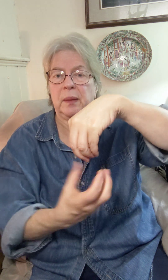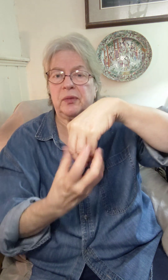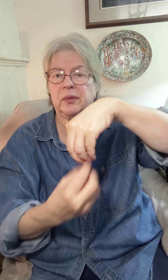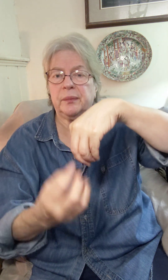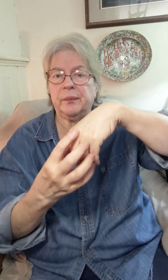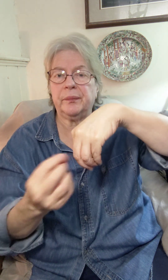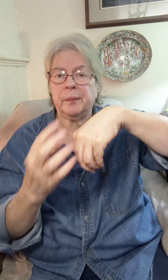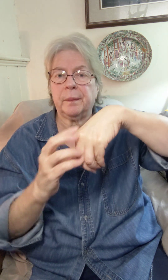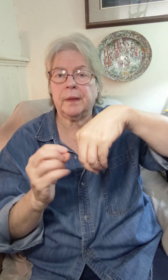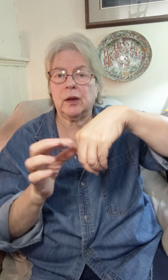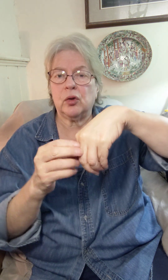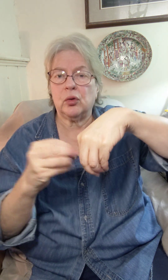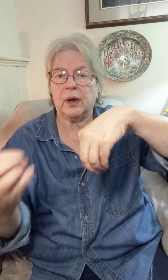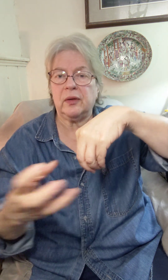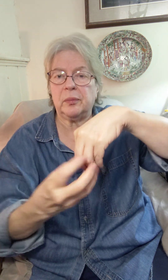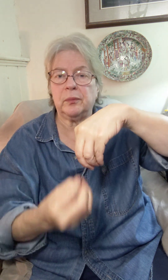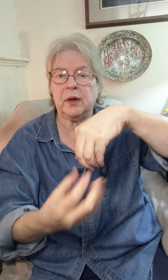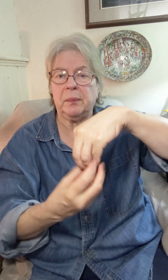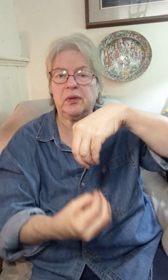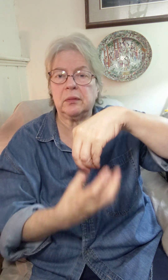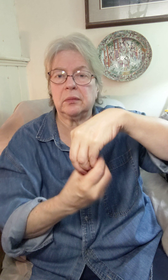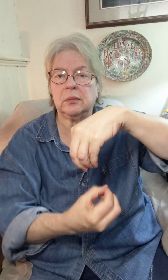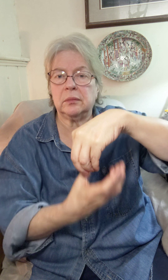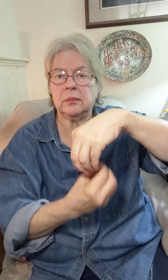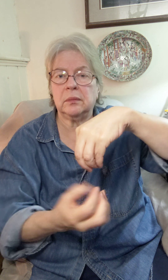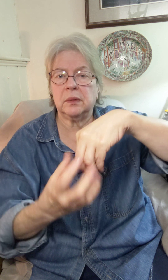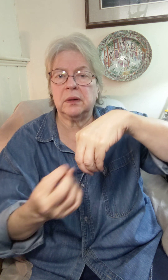Grapes, grapes, grapes.